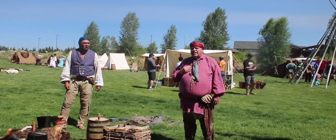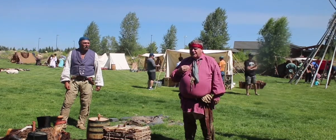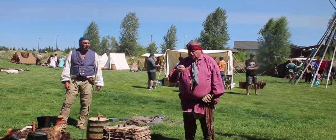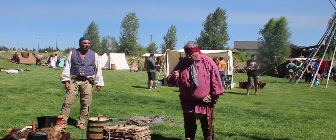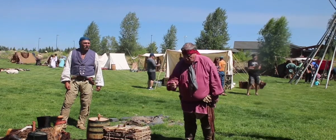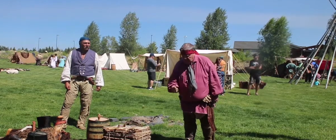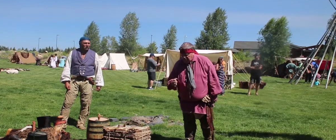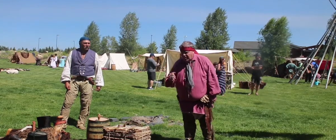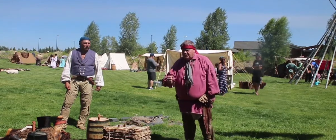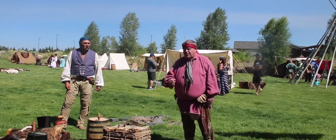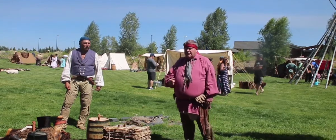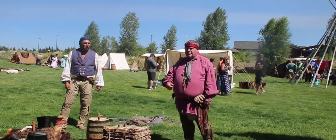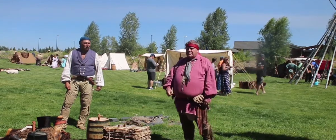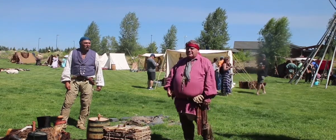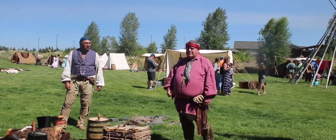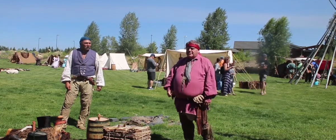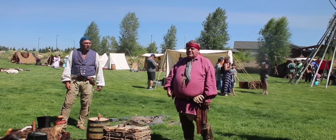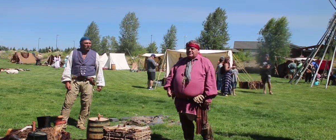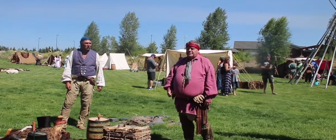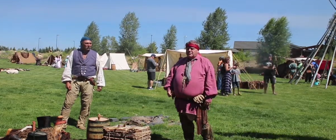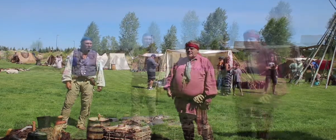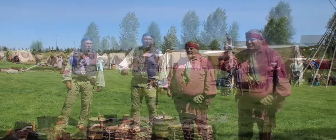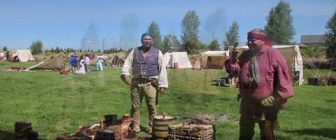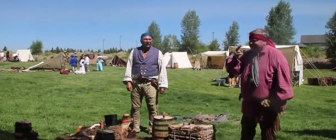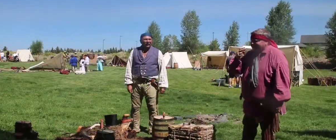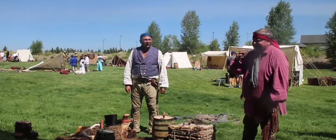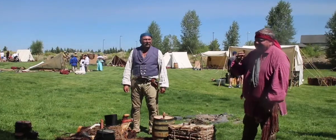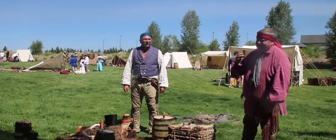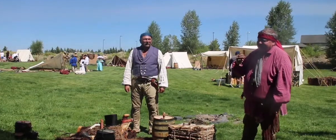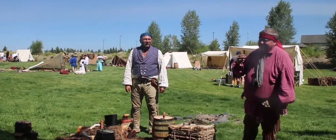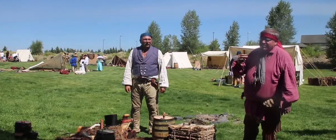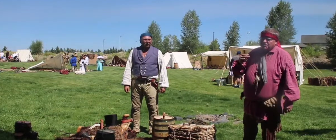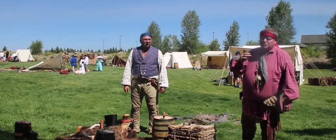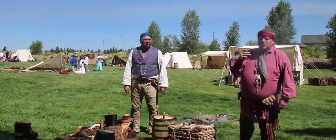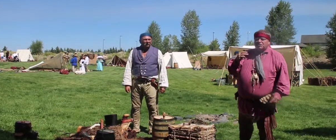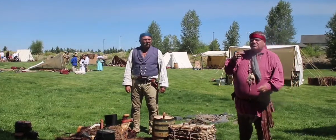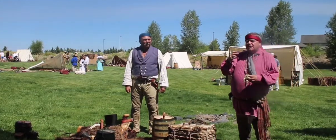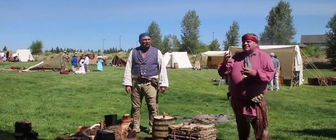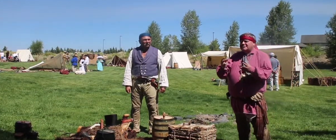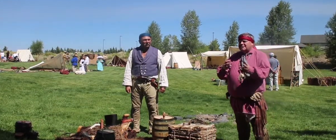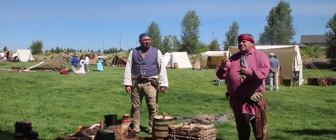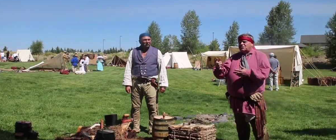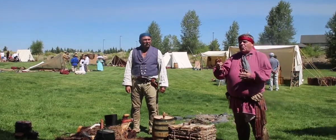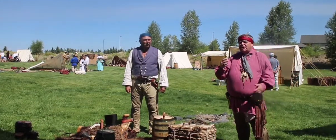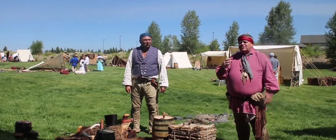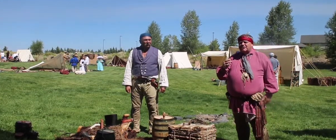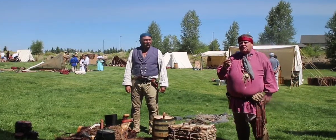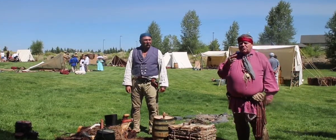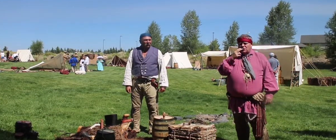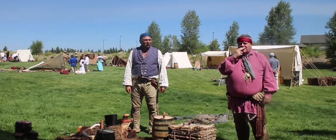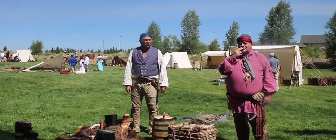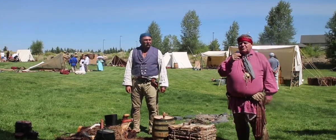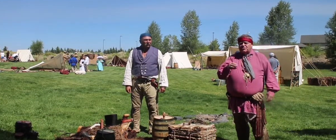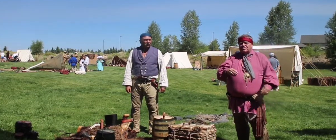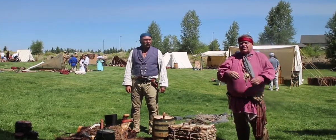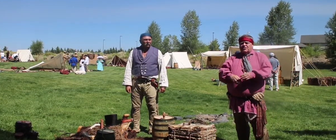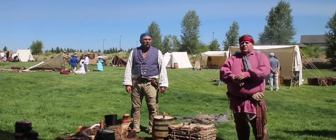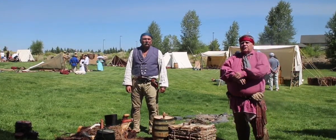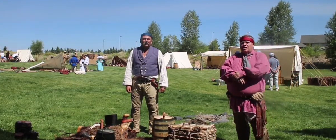he's old, it's grandfather. We'll get to that in a minute. Yeah. So there's little subtleties that you need to watch, and that's why you're looking at the person. When they're not